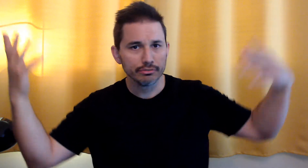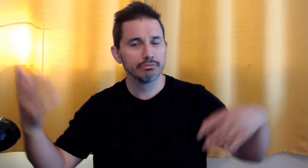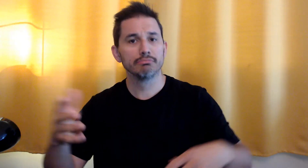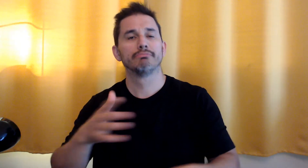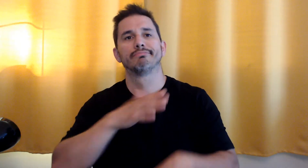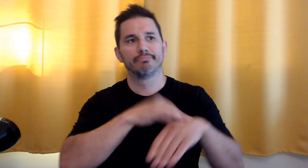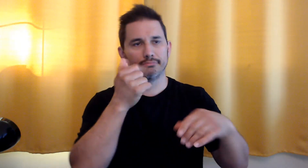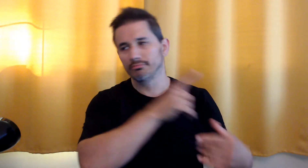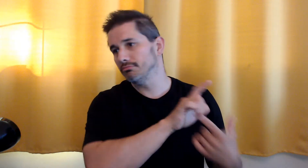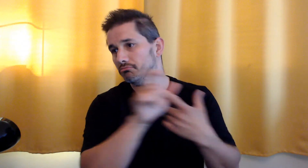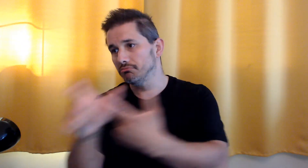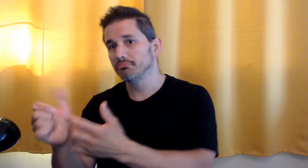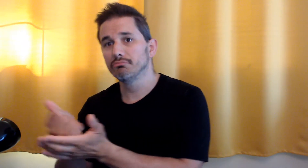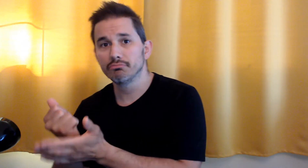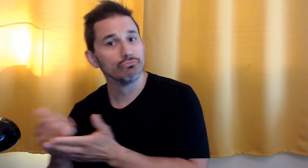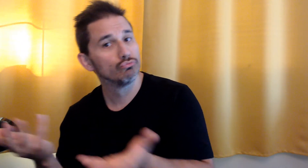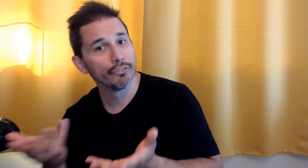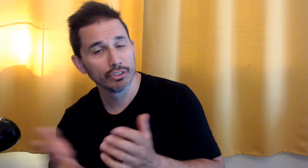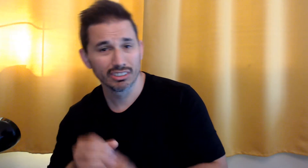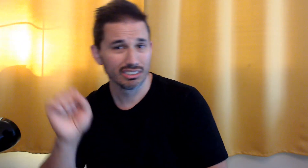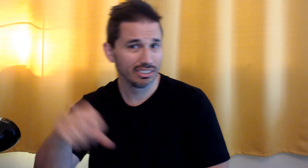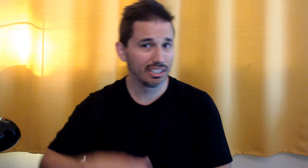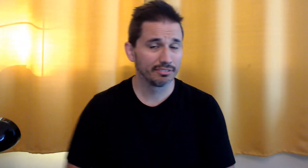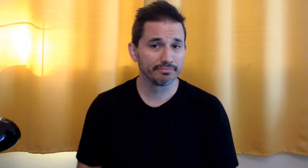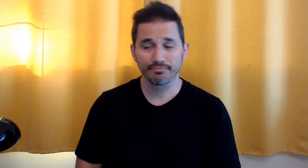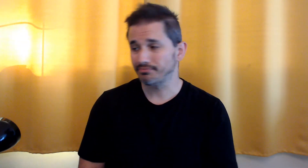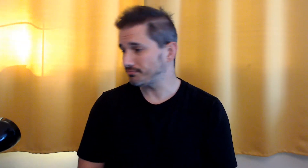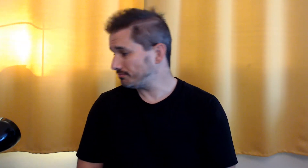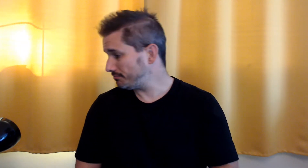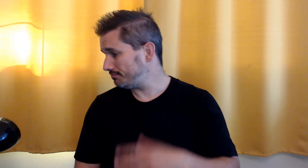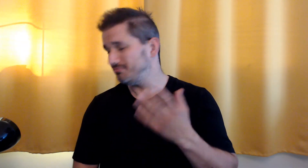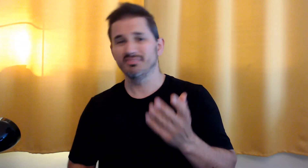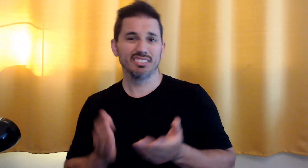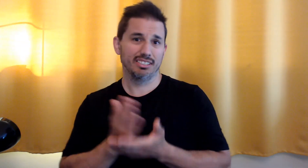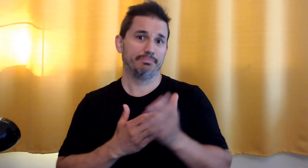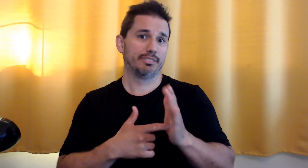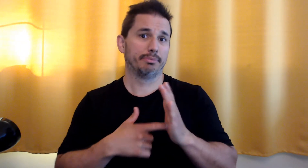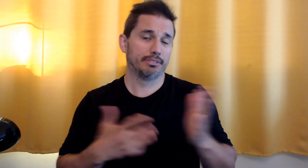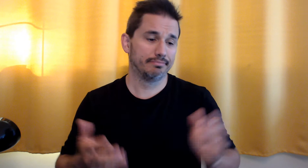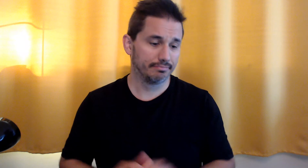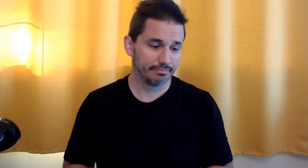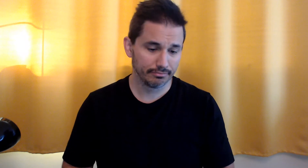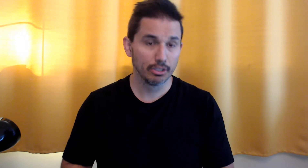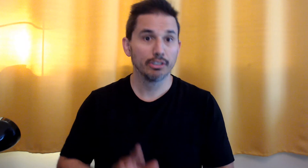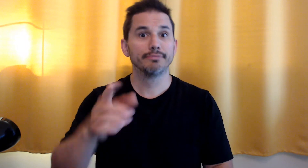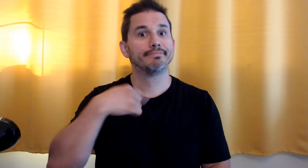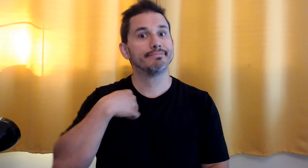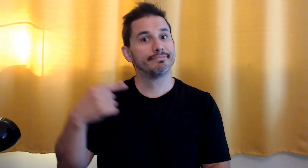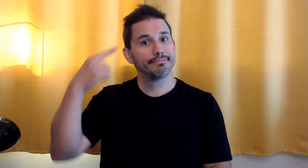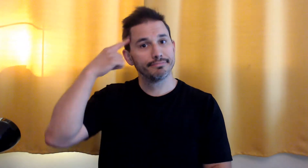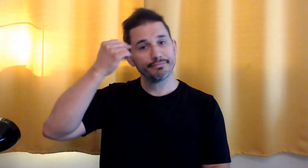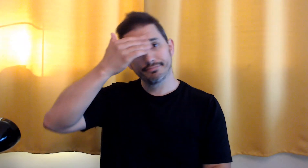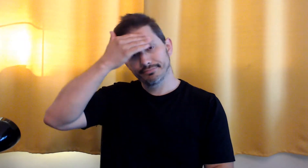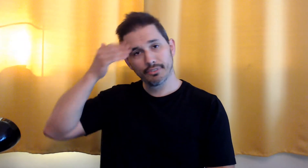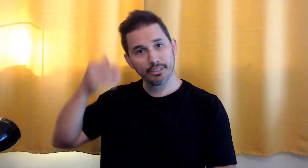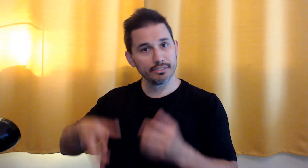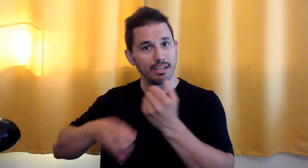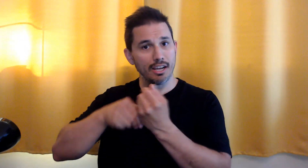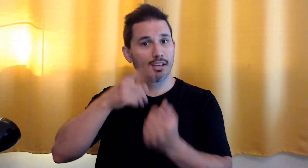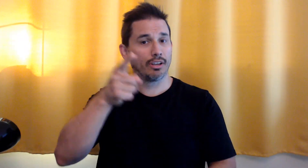support. They could hit this button and the lights in your home could start flashing, alerting you to go and give them the help they need. There's one thing I actually